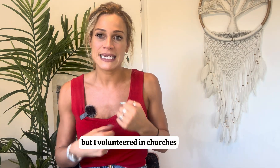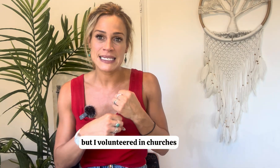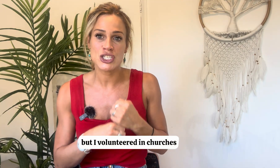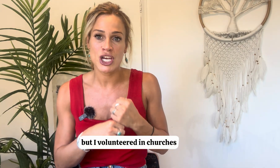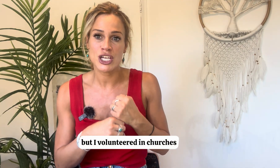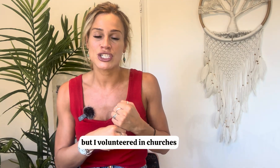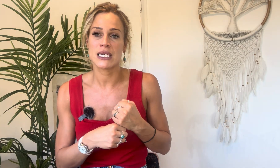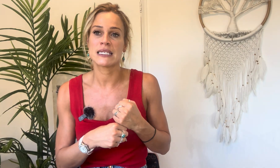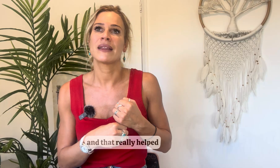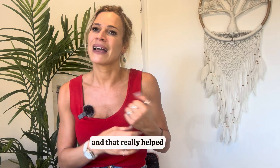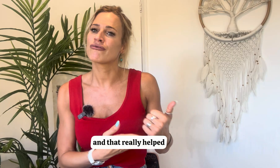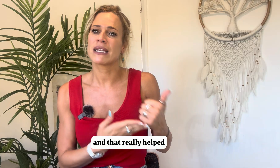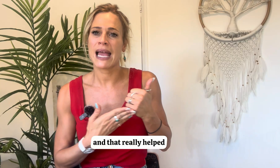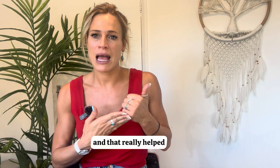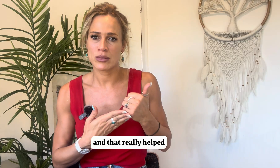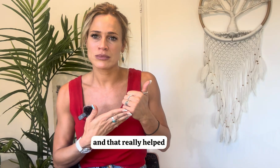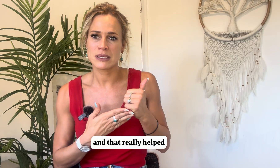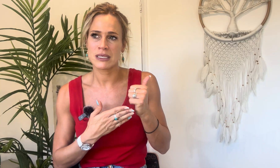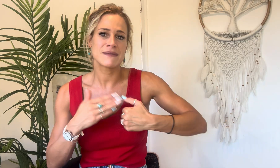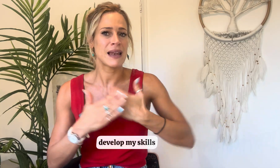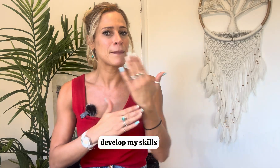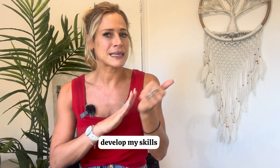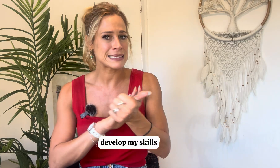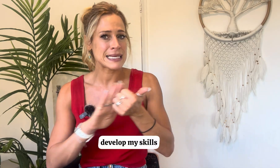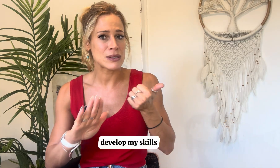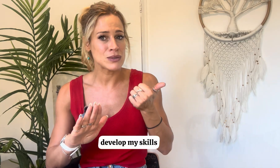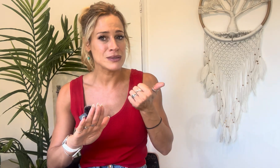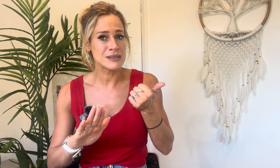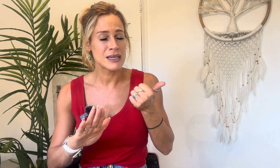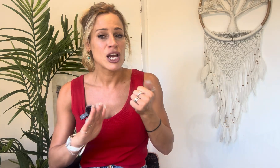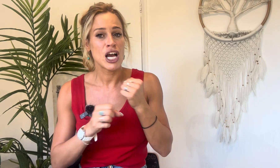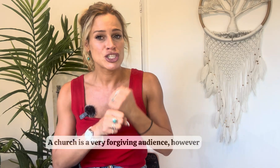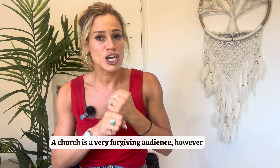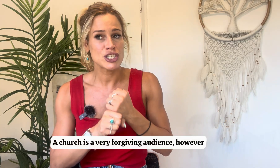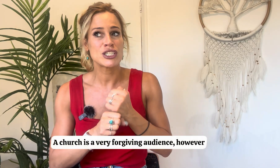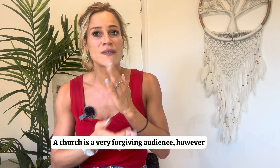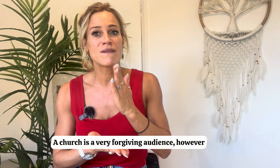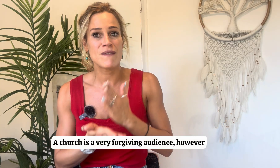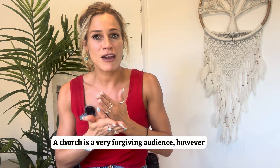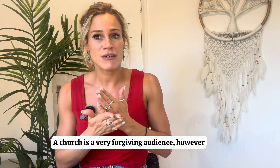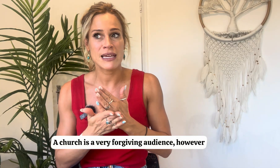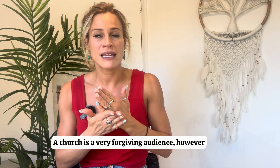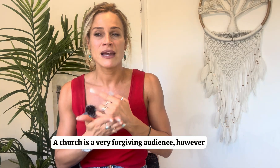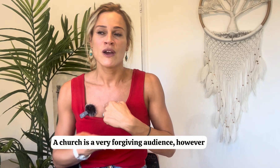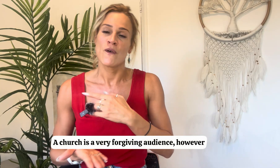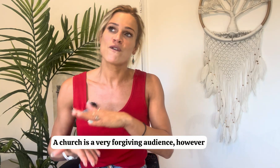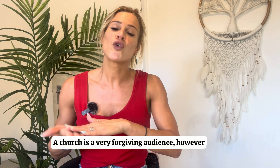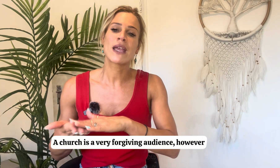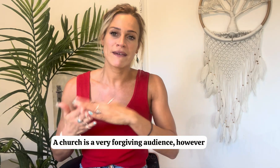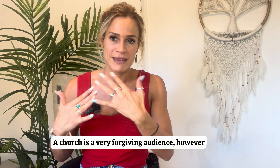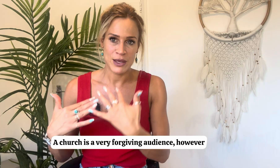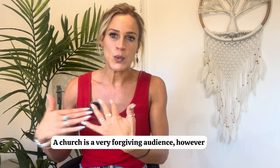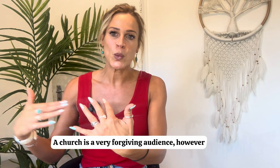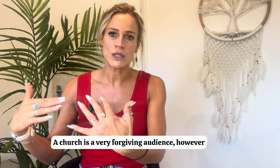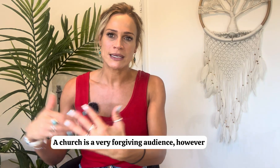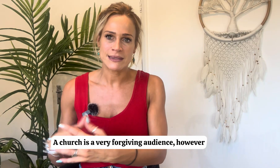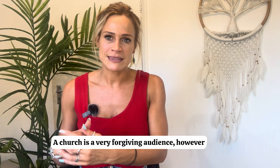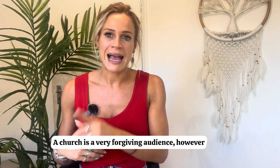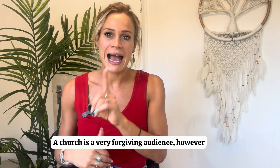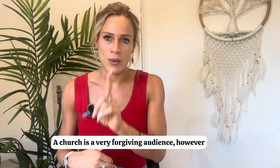in churches and that really helped develop my skills. A church is a very forgiving audience.